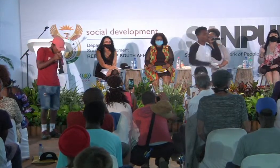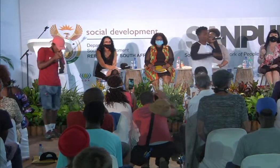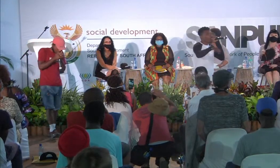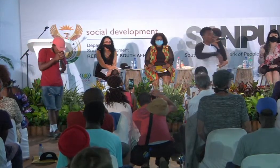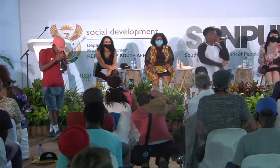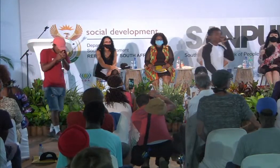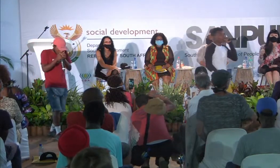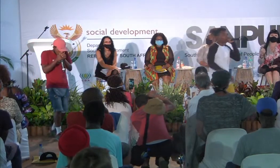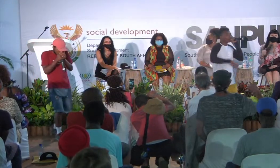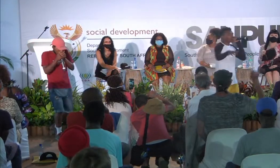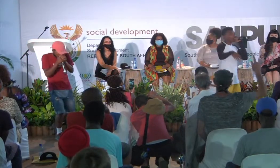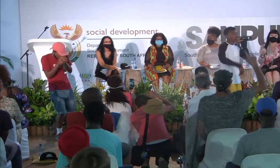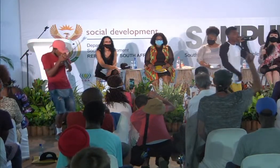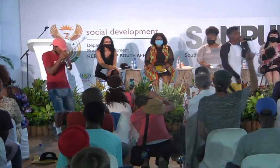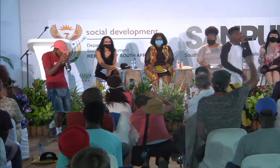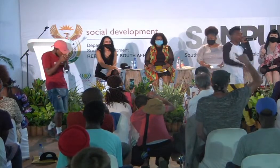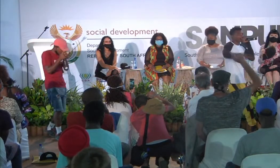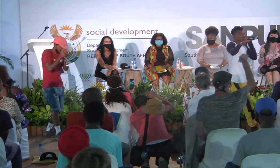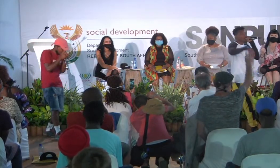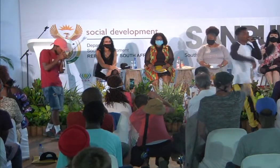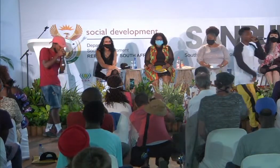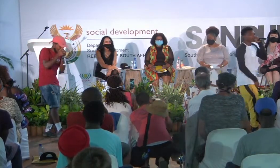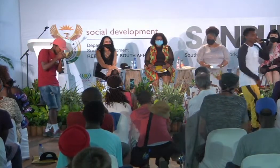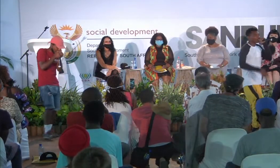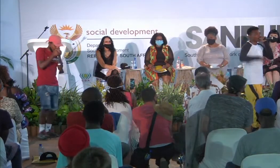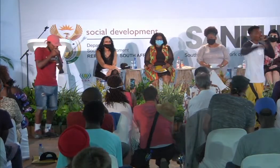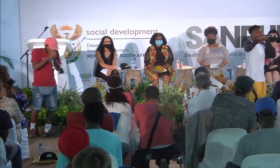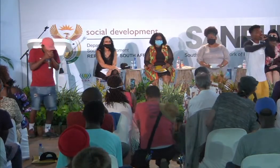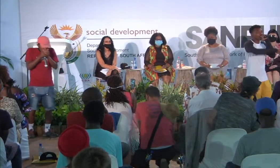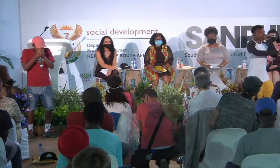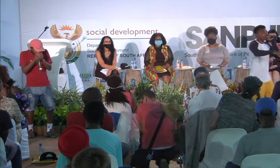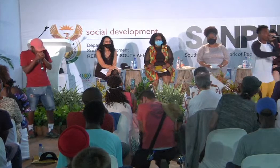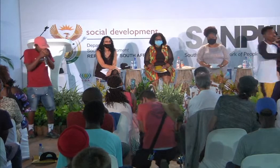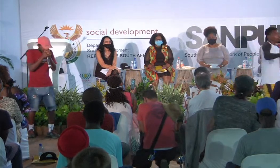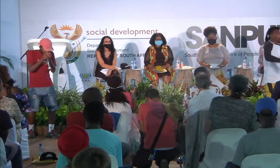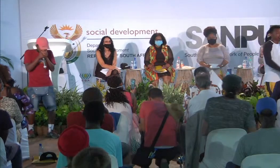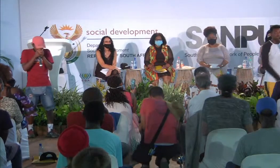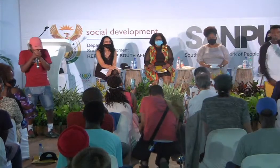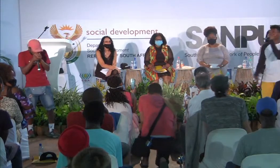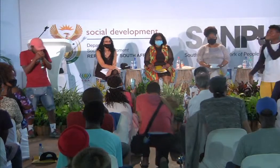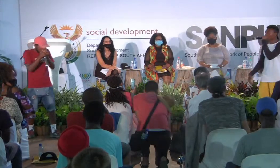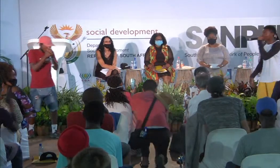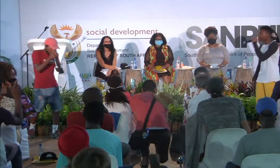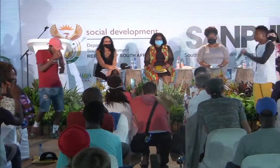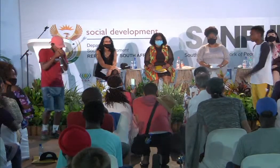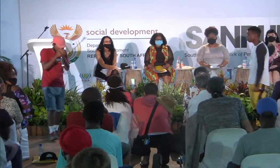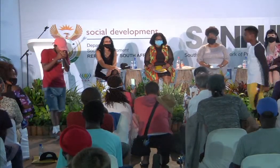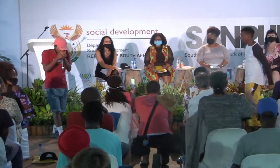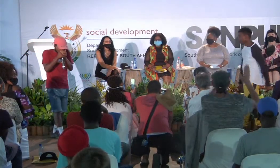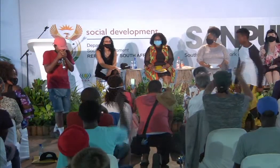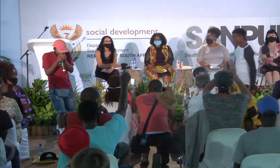ugcina uqulekile bathi khona enginale lenza kuthuka iningi vele ugoba ubhawe mase kuphuma insimbi, what?